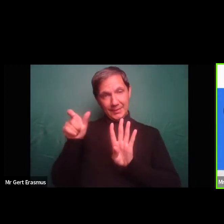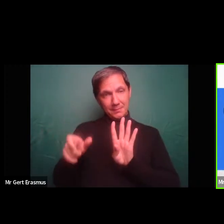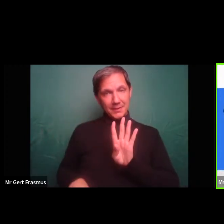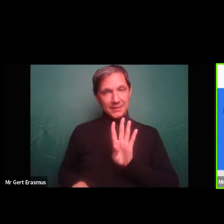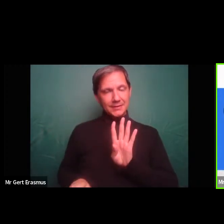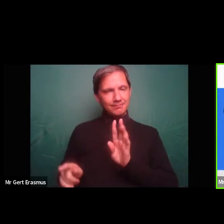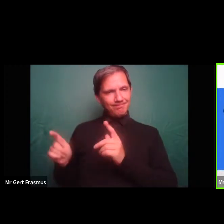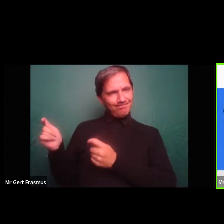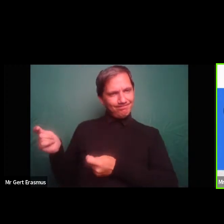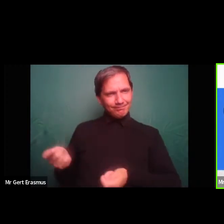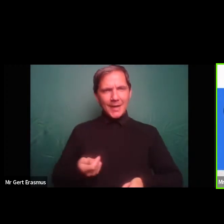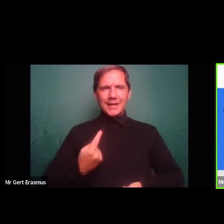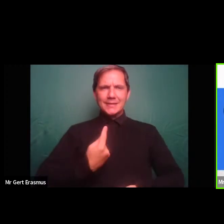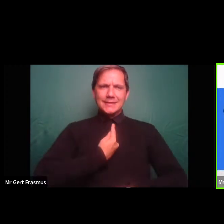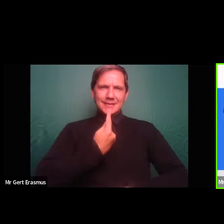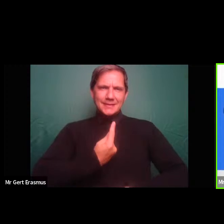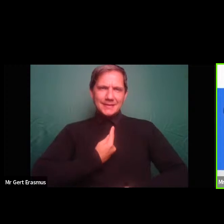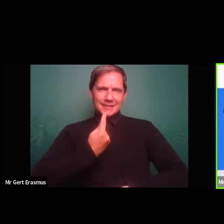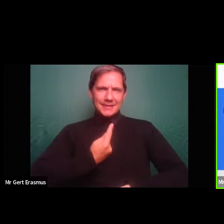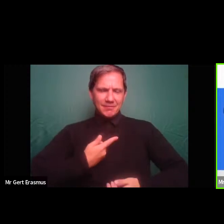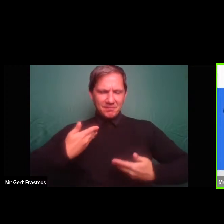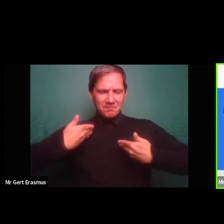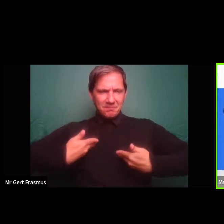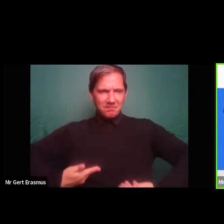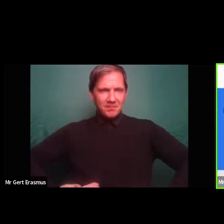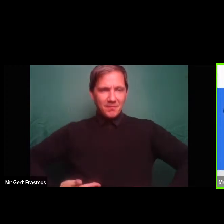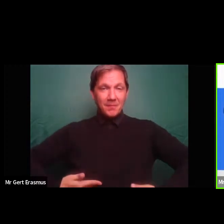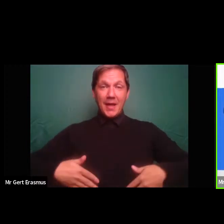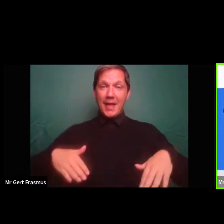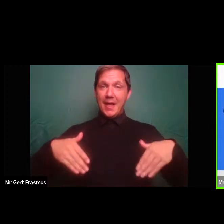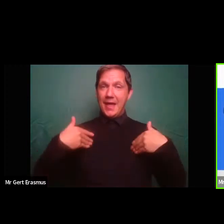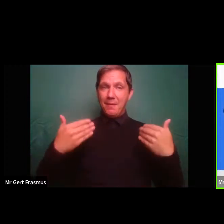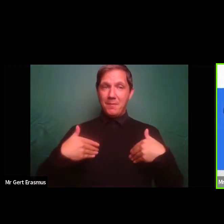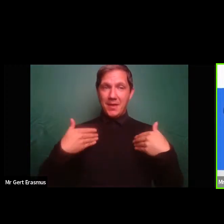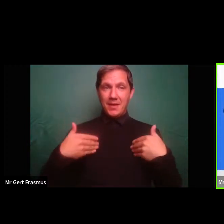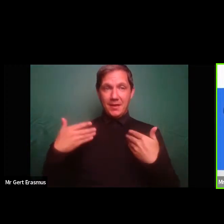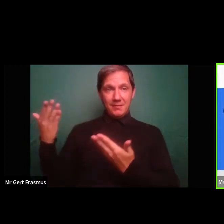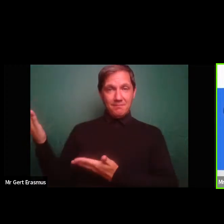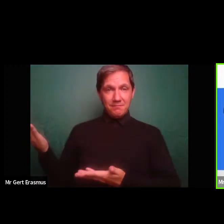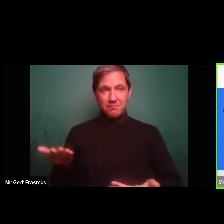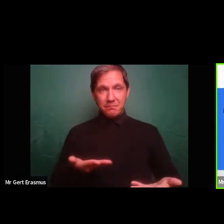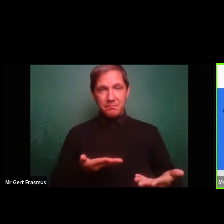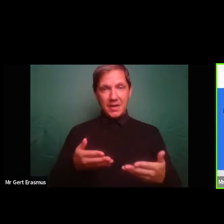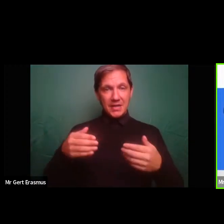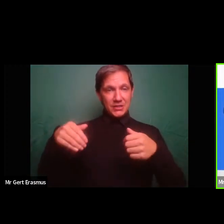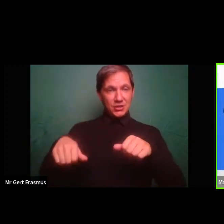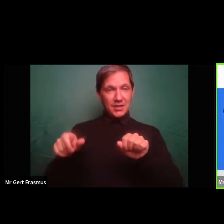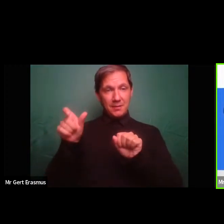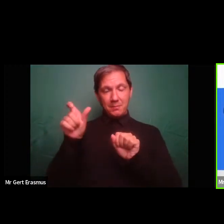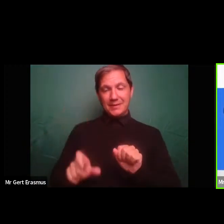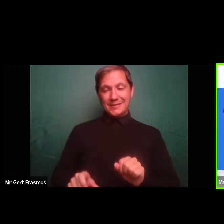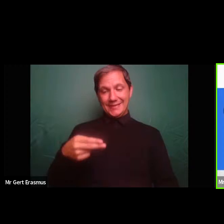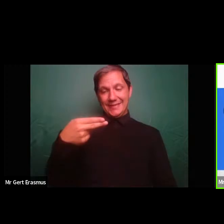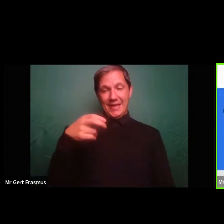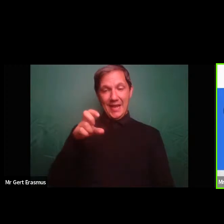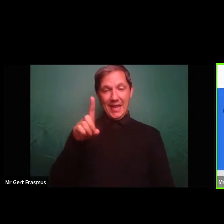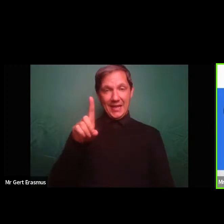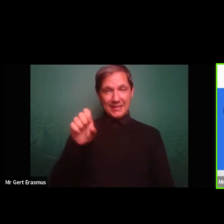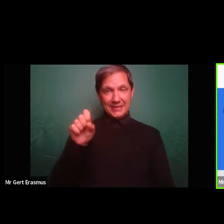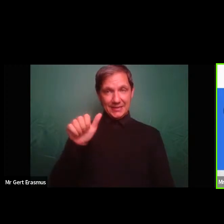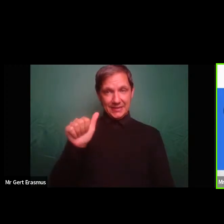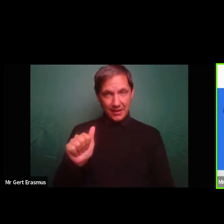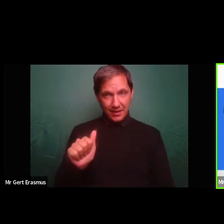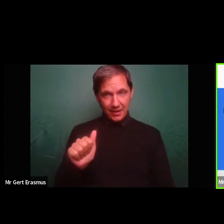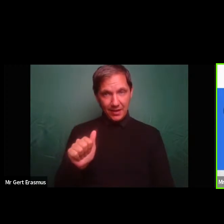her introductory comments, and it's my pleasure to call upon the chairperson of HEDSA,